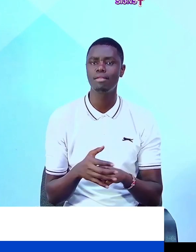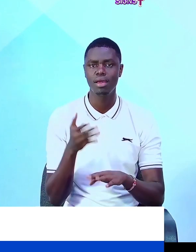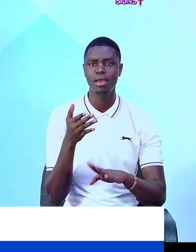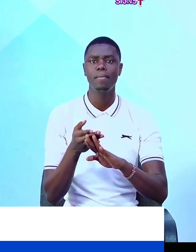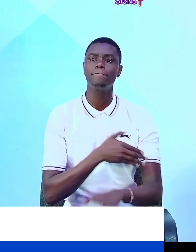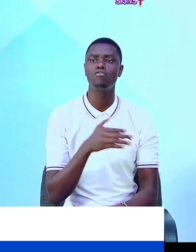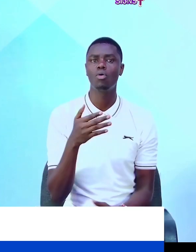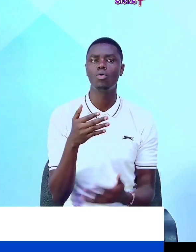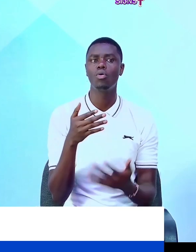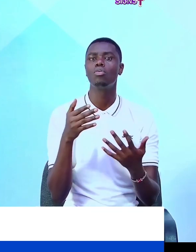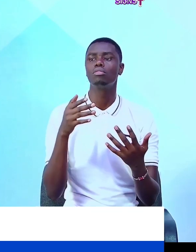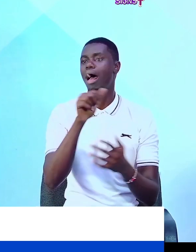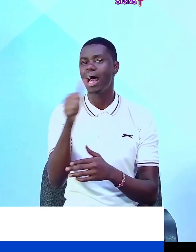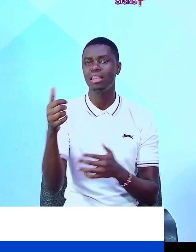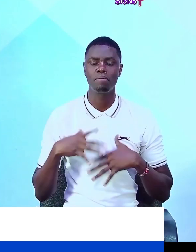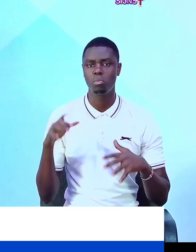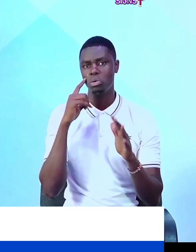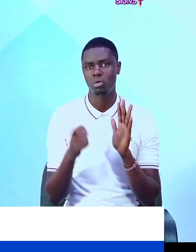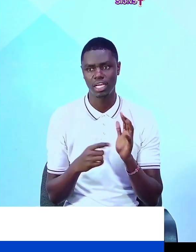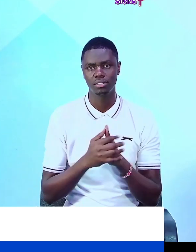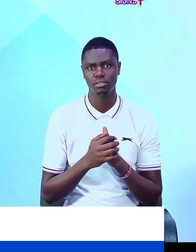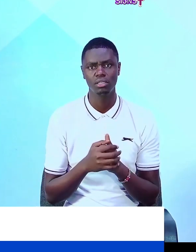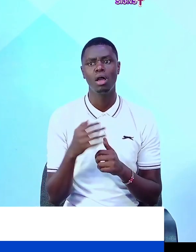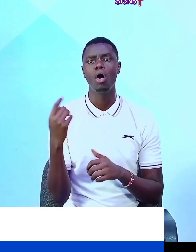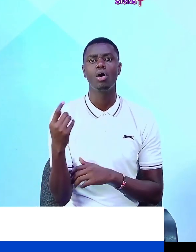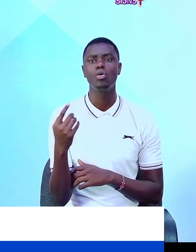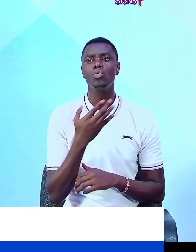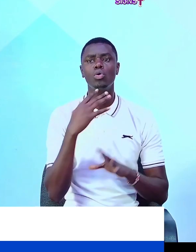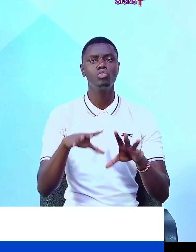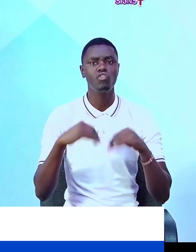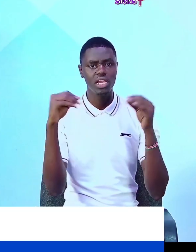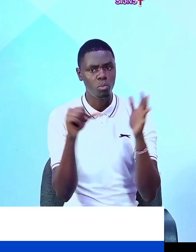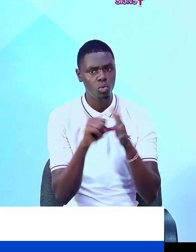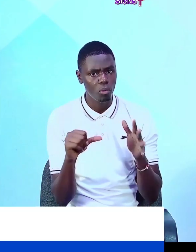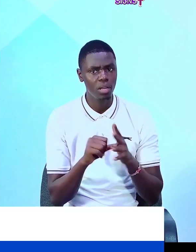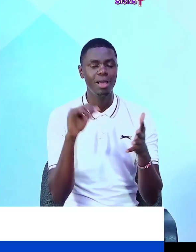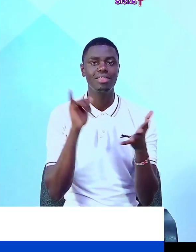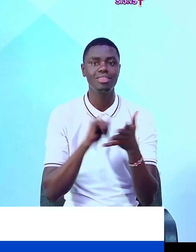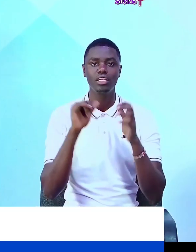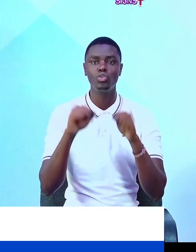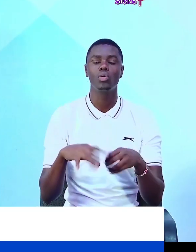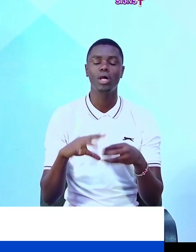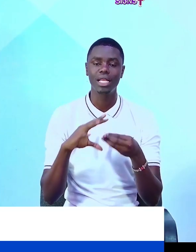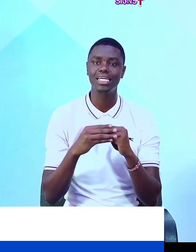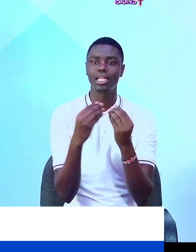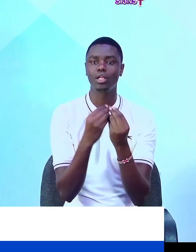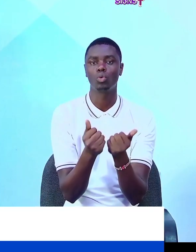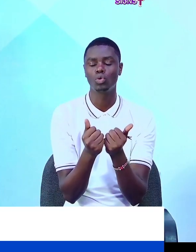even recognized. You wanted to find a problem that you can create a solution for, and